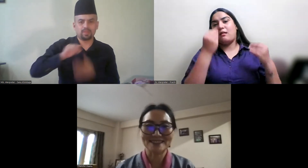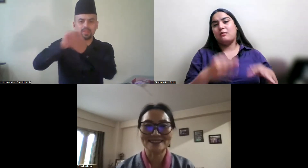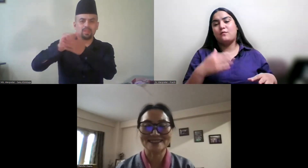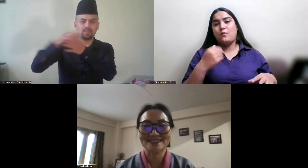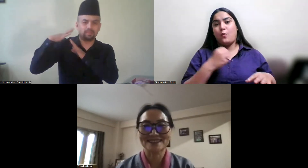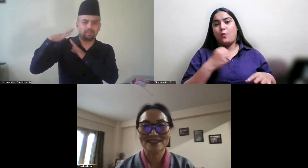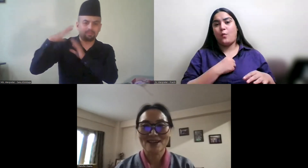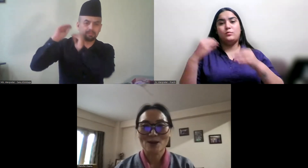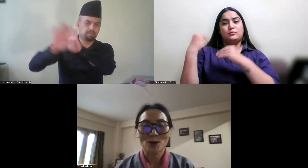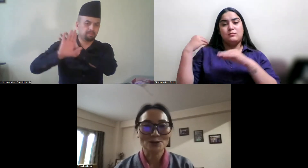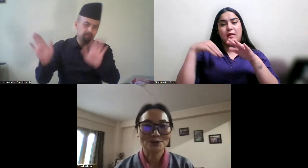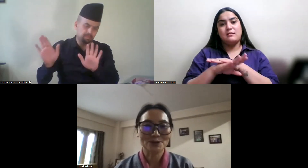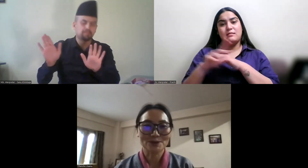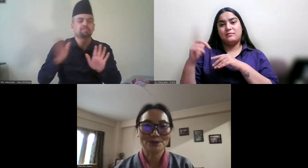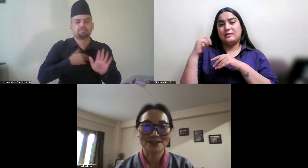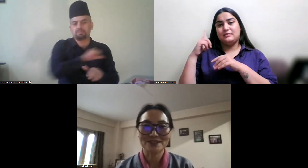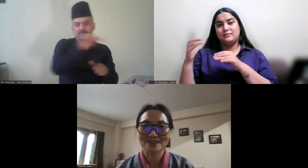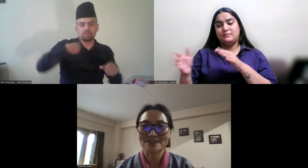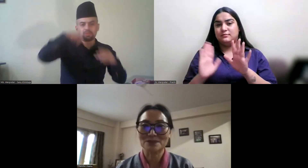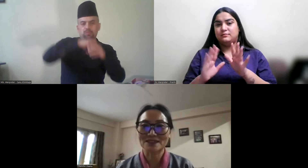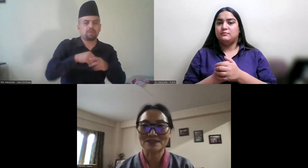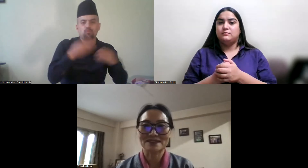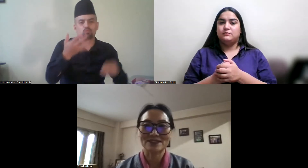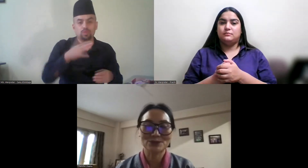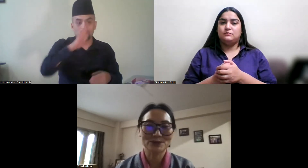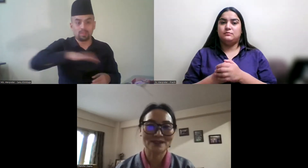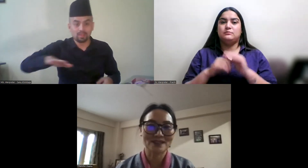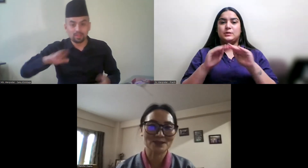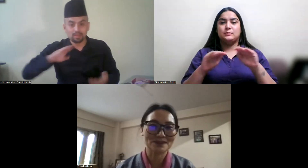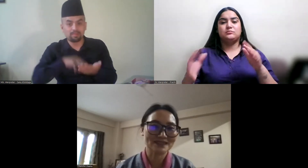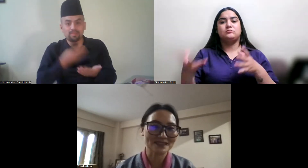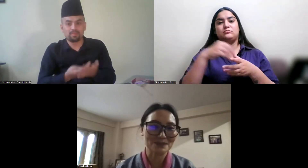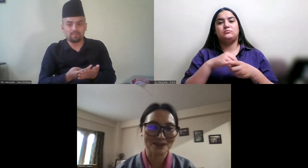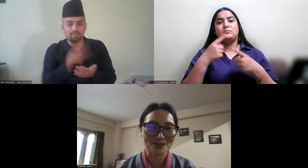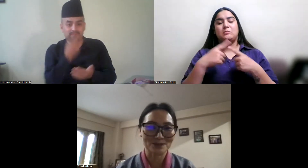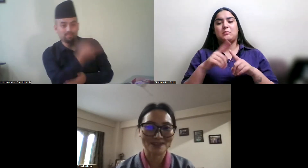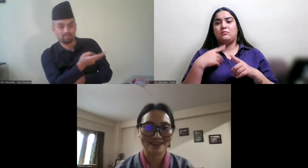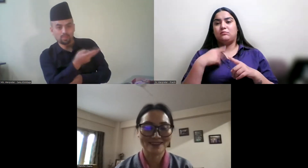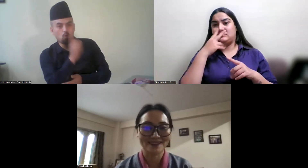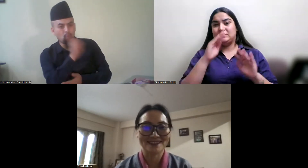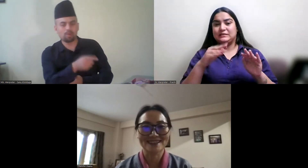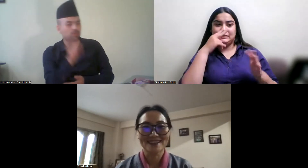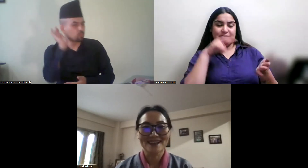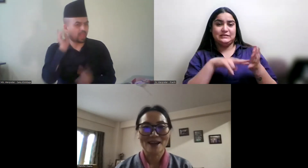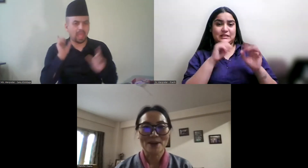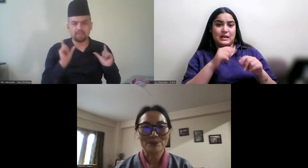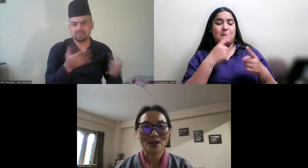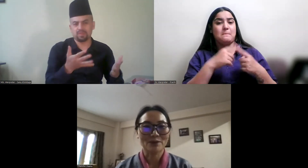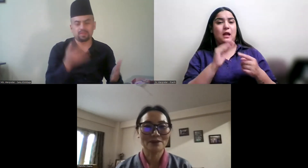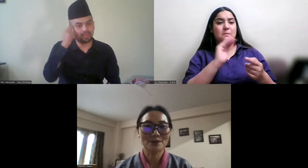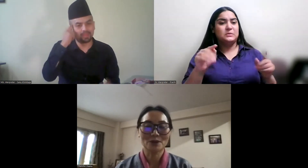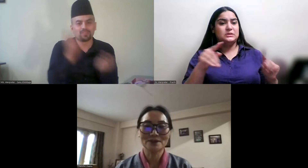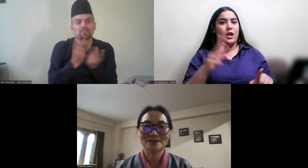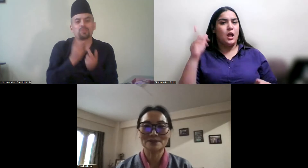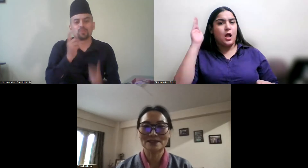our leaders. Also, traditionally, the belief is that children are to be seen, but not to be heard.